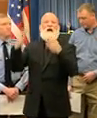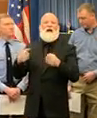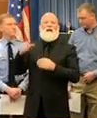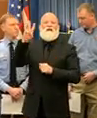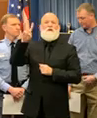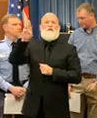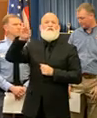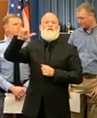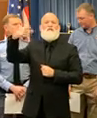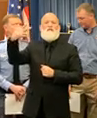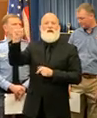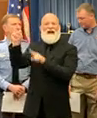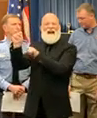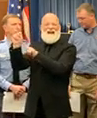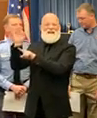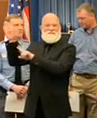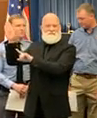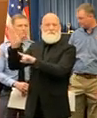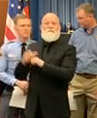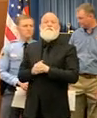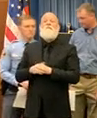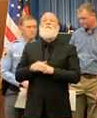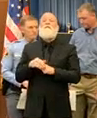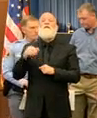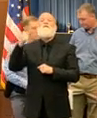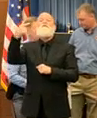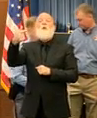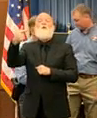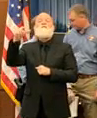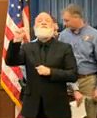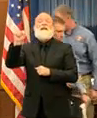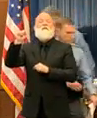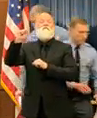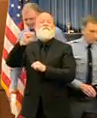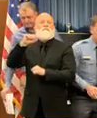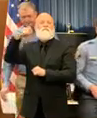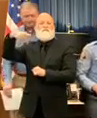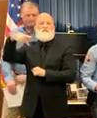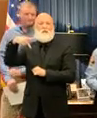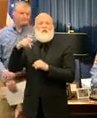Public Safety Commission, head of the Georgia State Patrol. Commissioner.